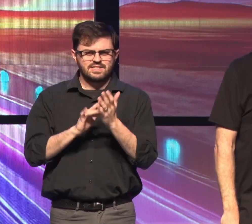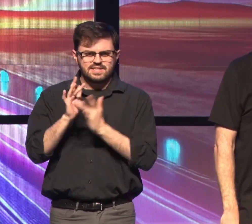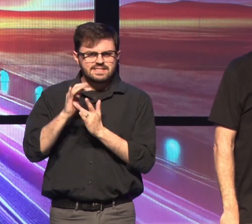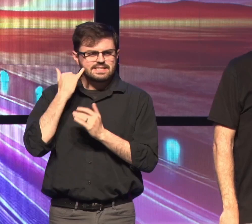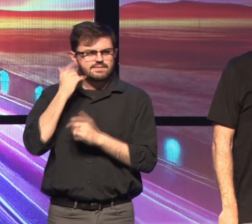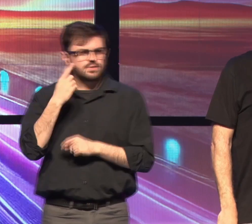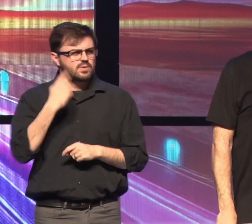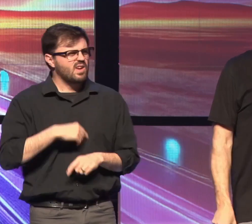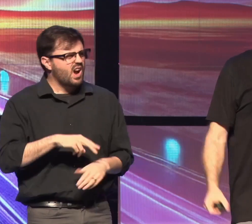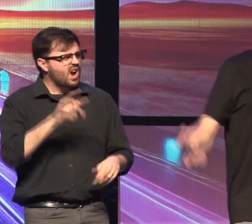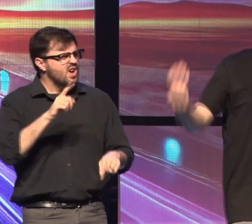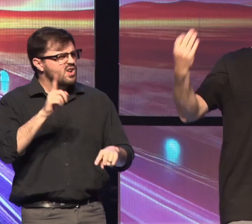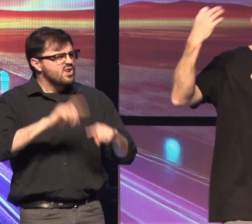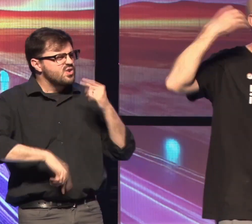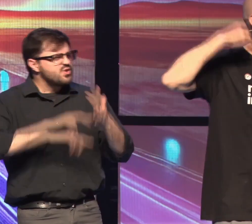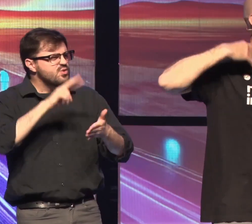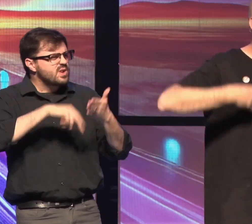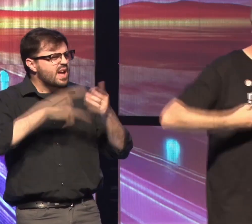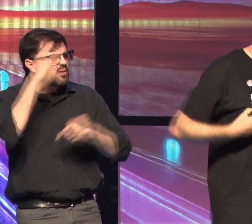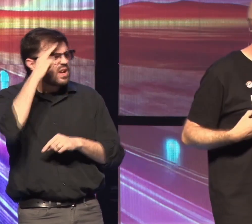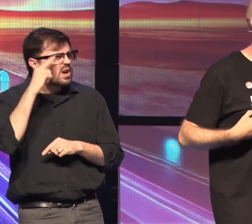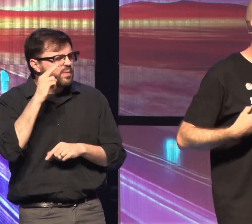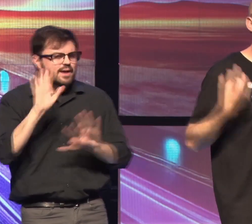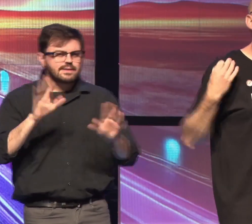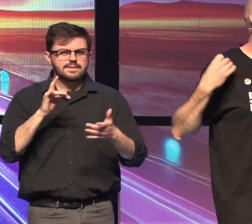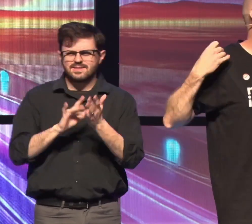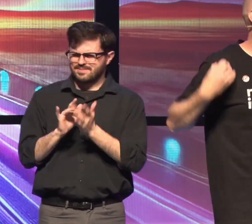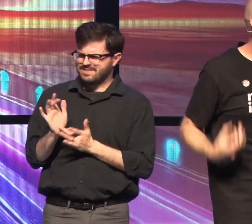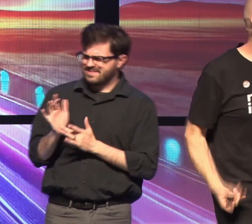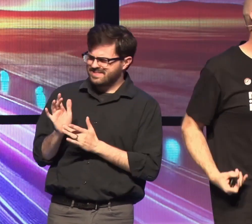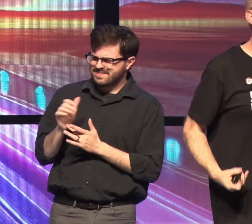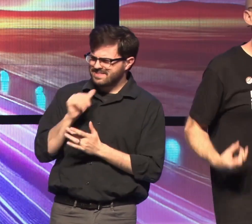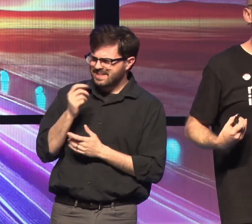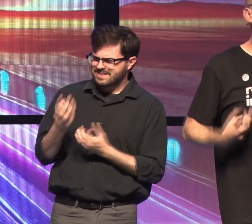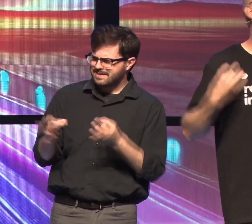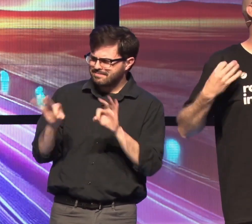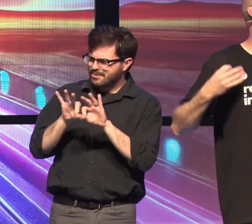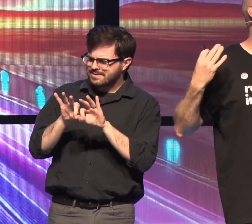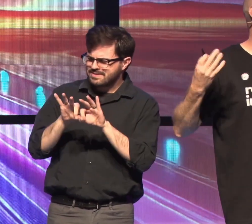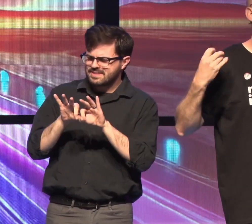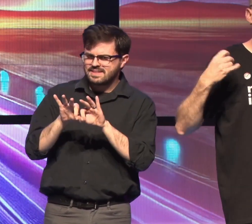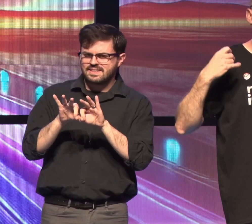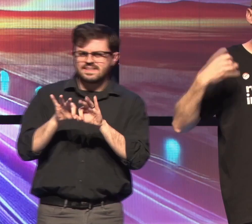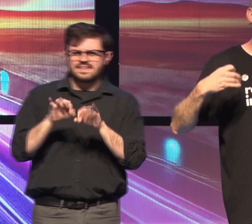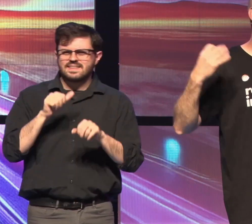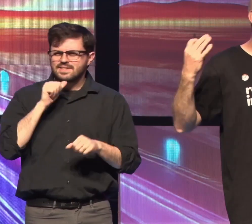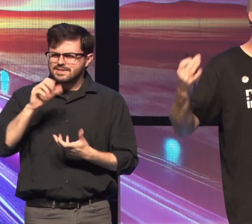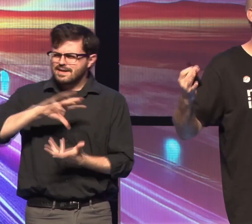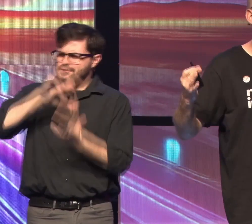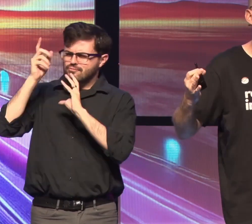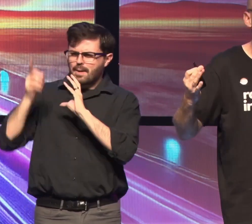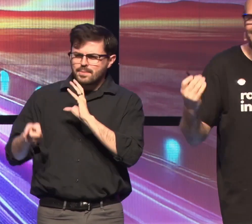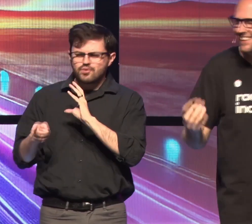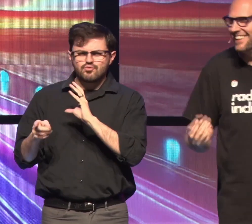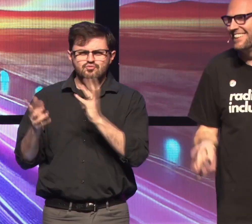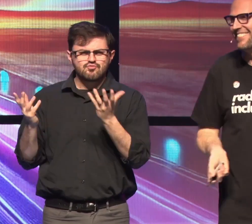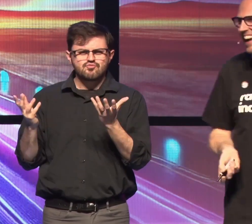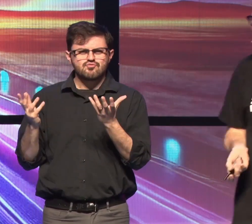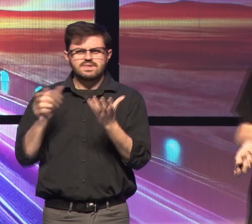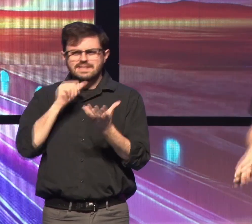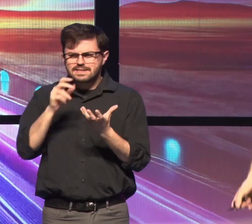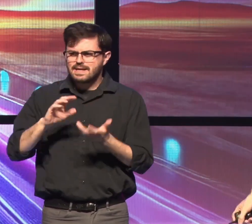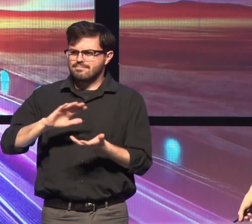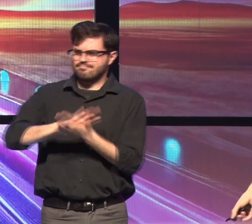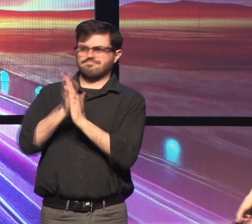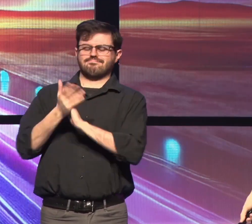No. It's not even that goes into you. That doesn't defile you. That doesn't make you unclean. It doesn't make you an issue,